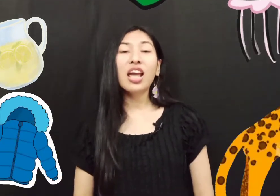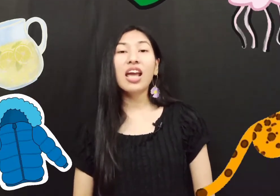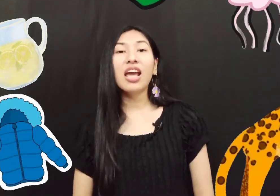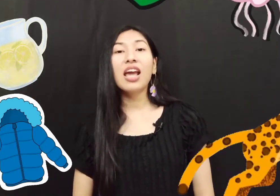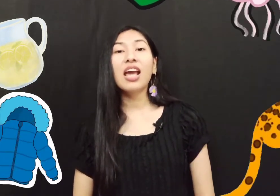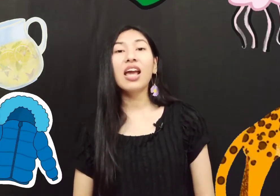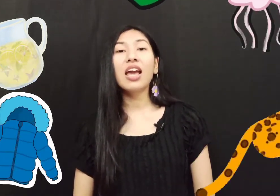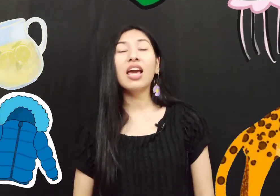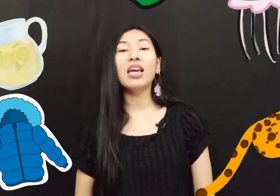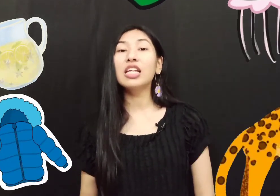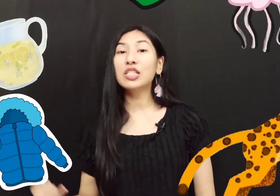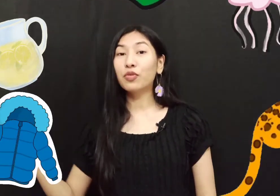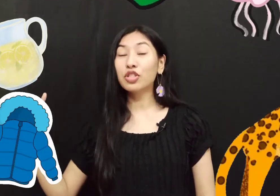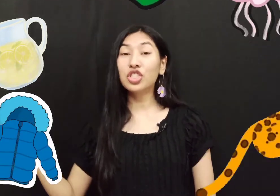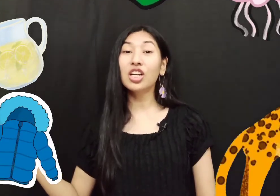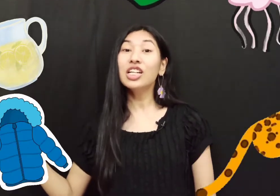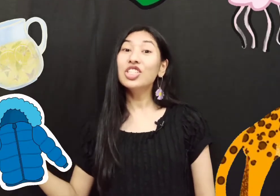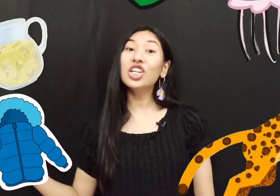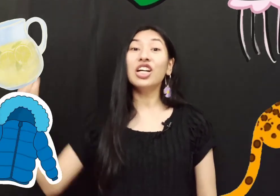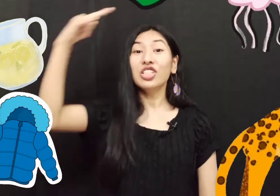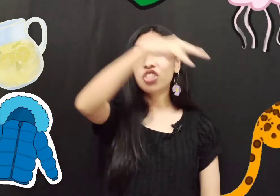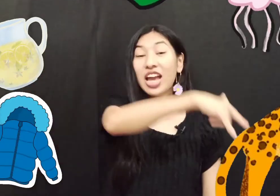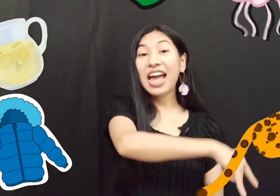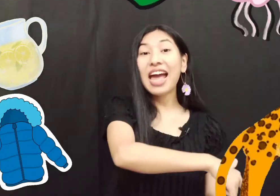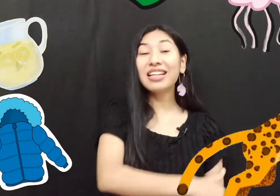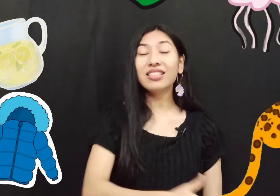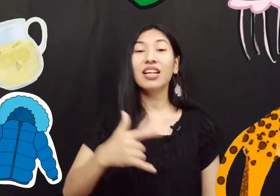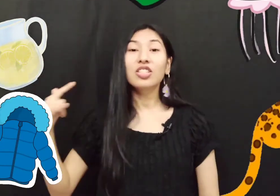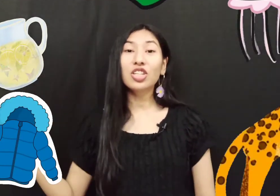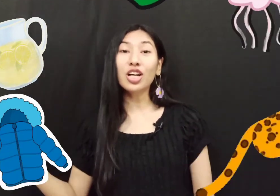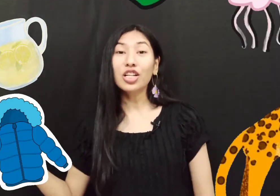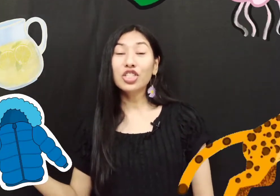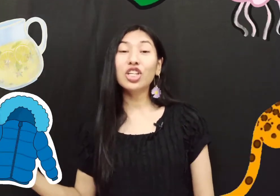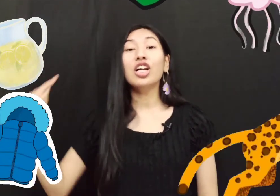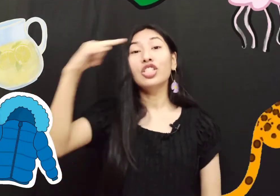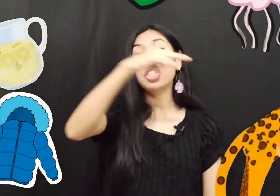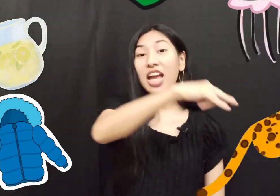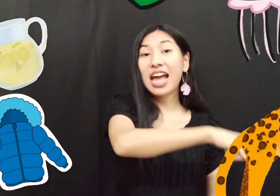Jar. J is for jet.